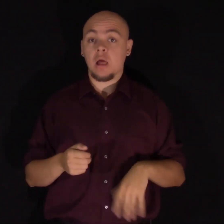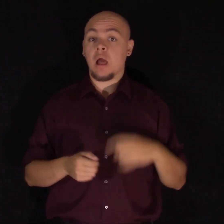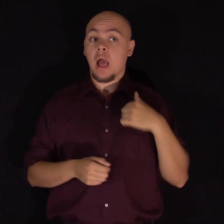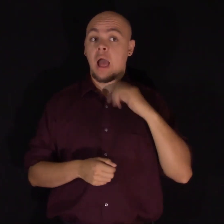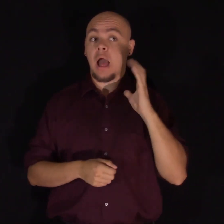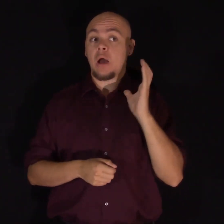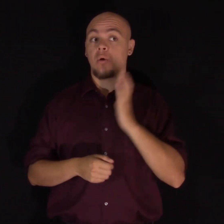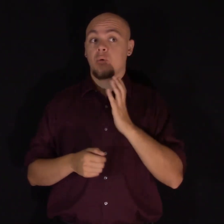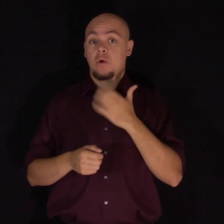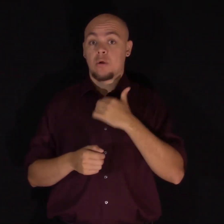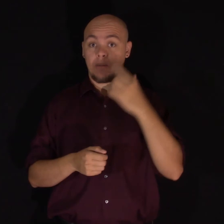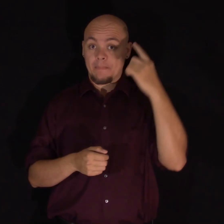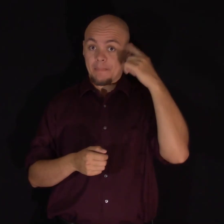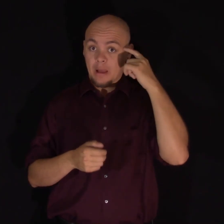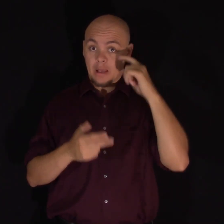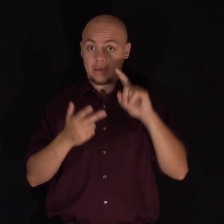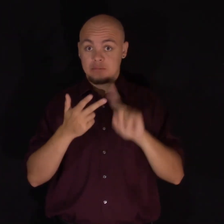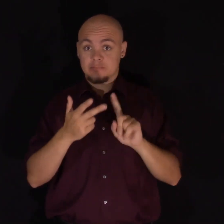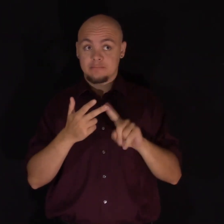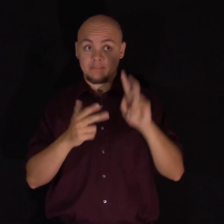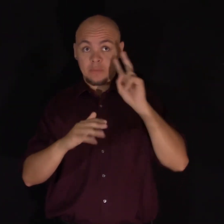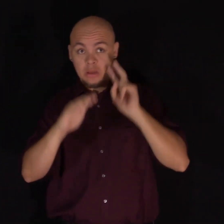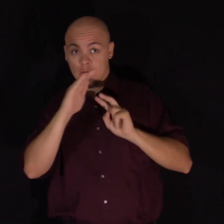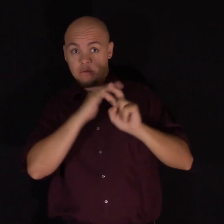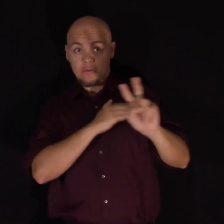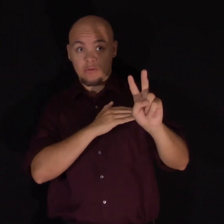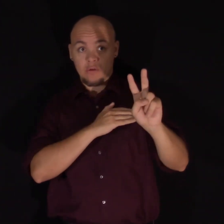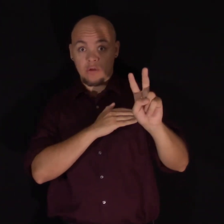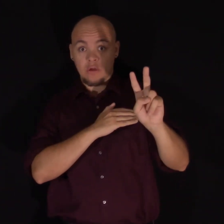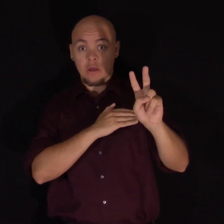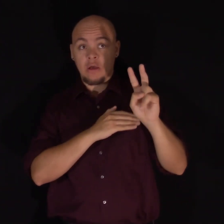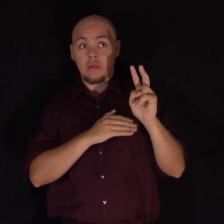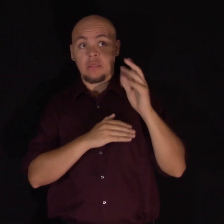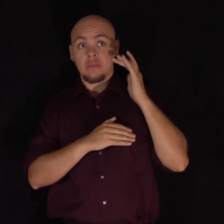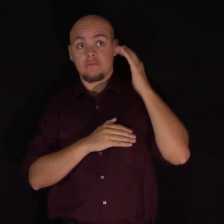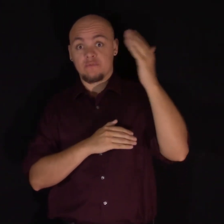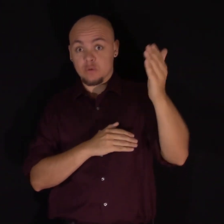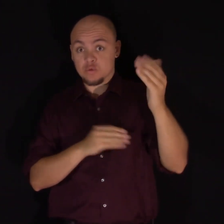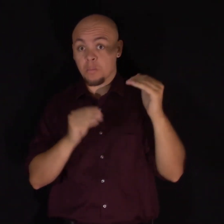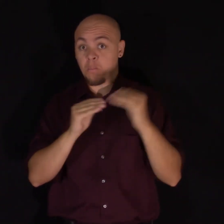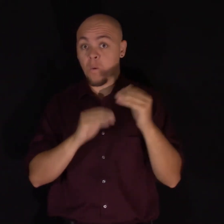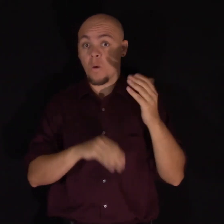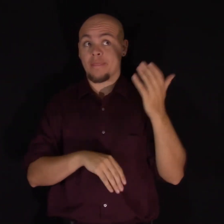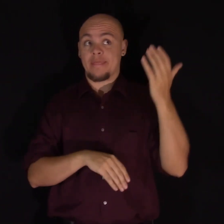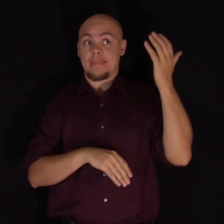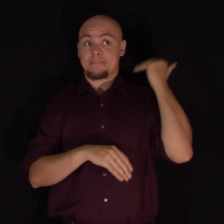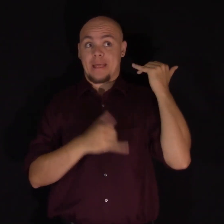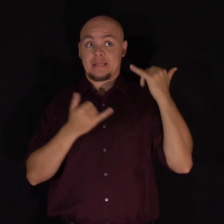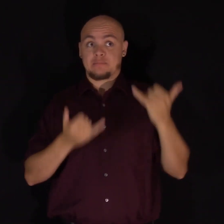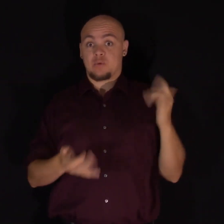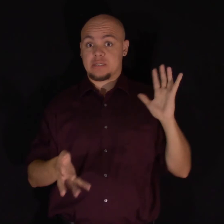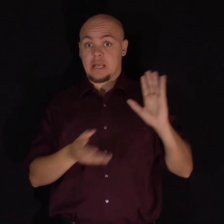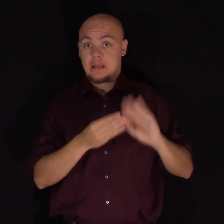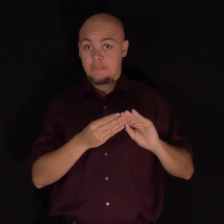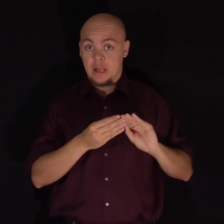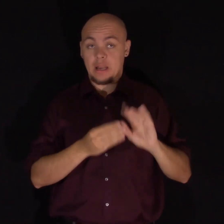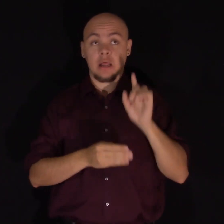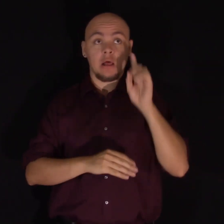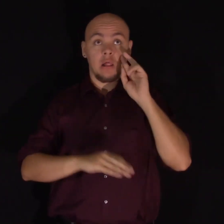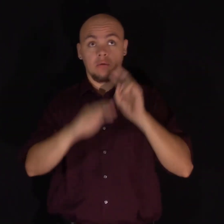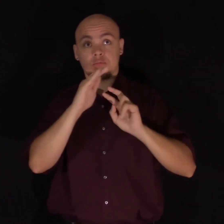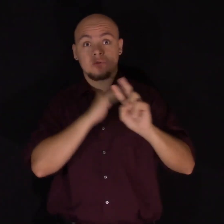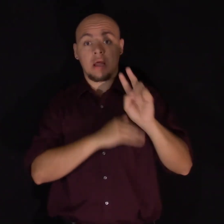to think about the future more than the past and the present combined. Whenever our mind is wandering, we think about the